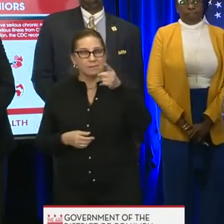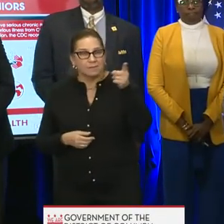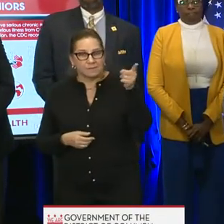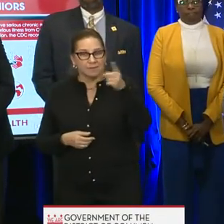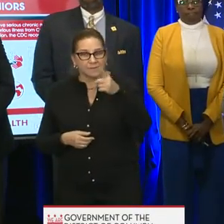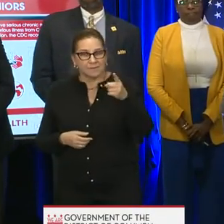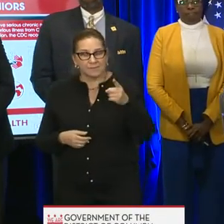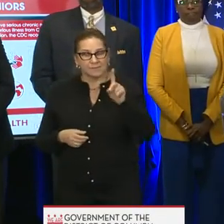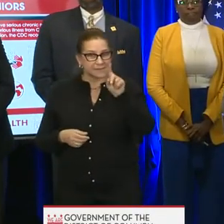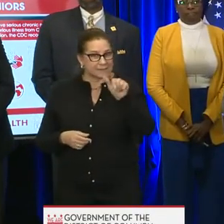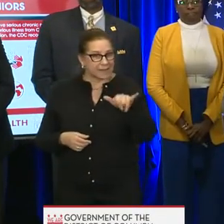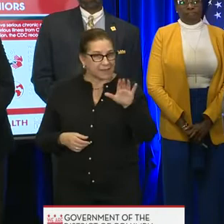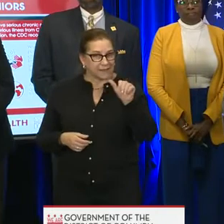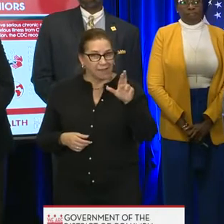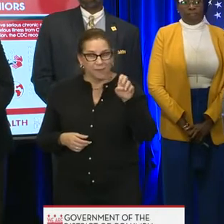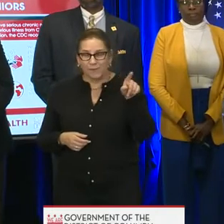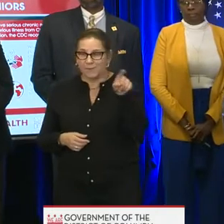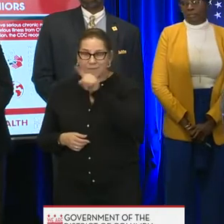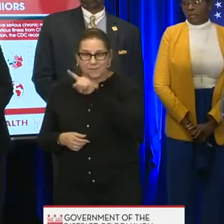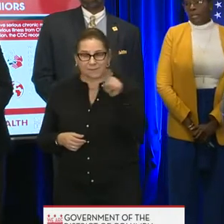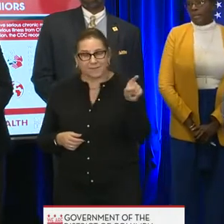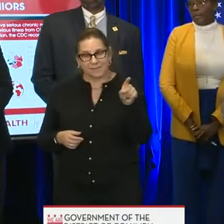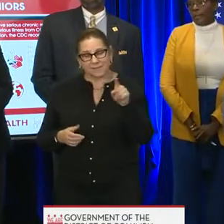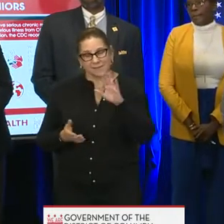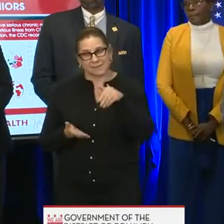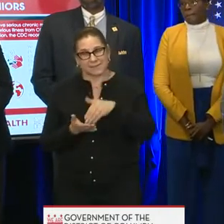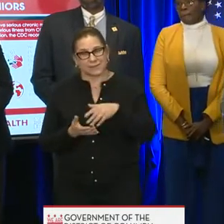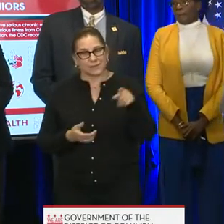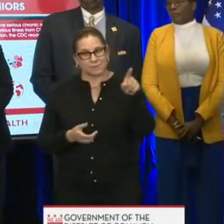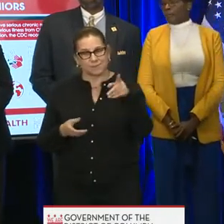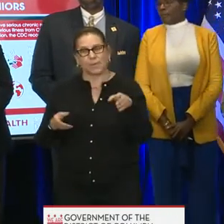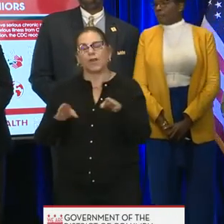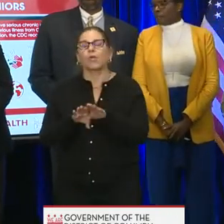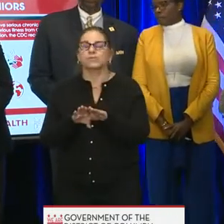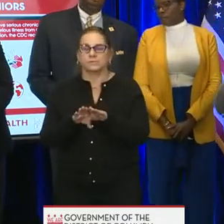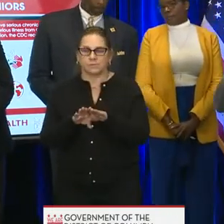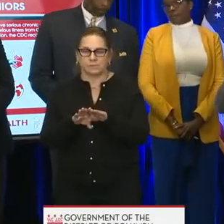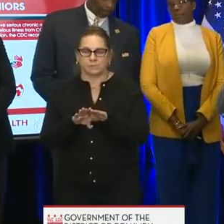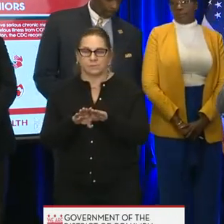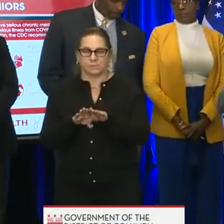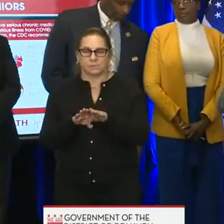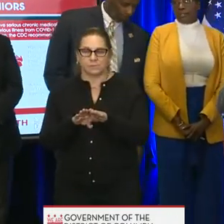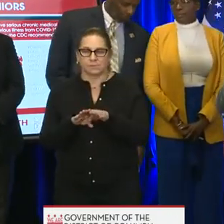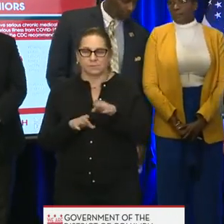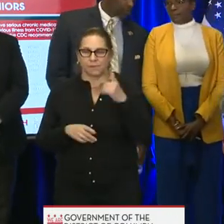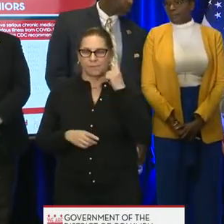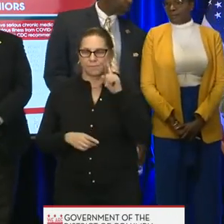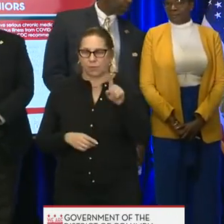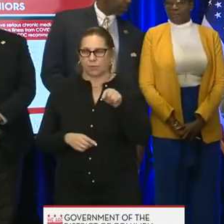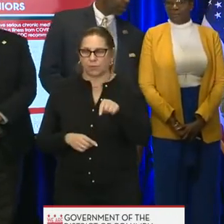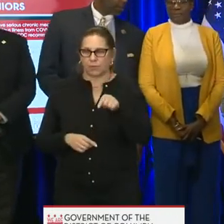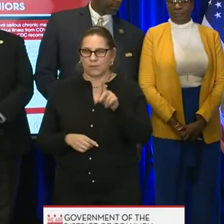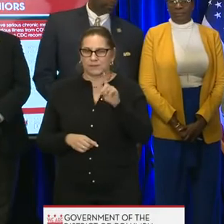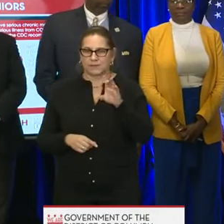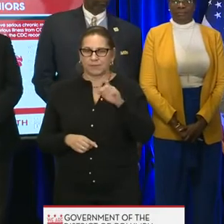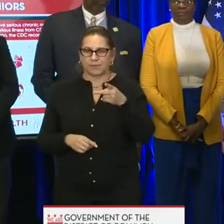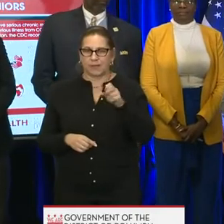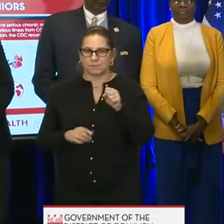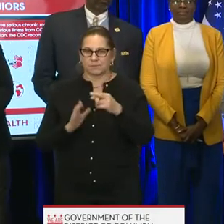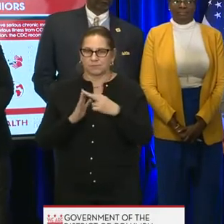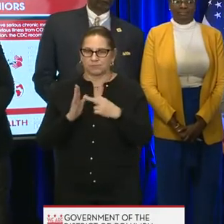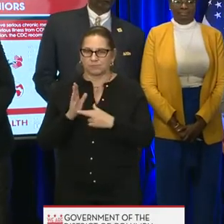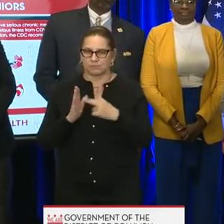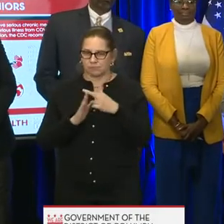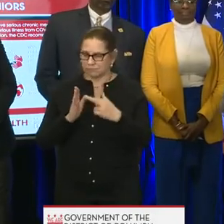centers also close following what we've decided for DC Public Schools. However, and there's a big however. The